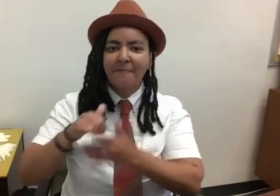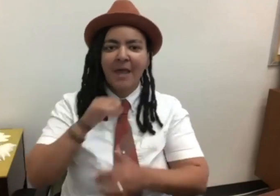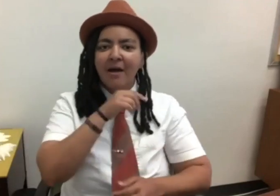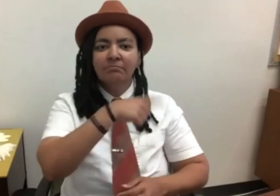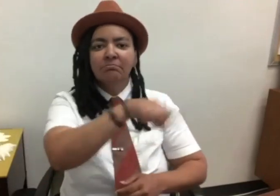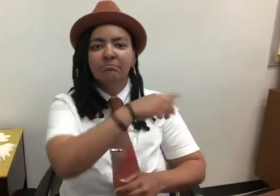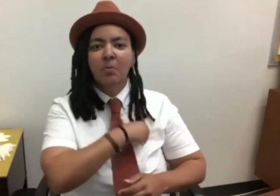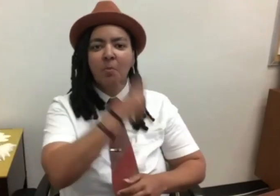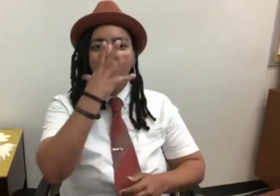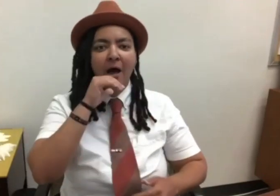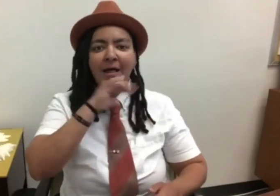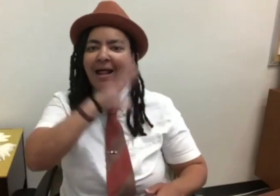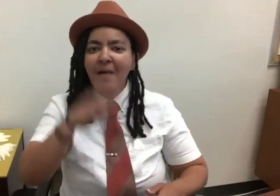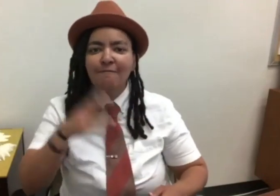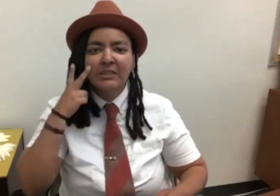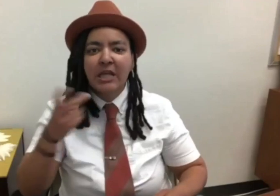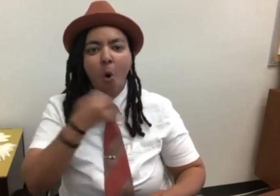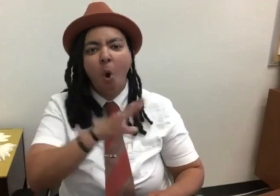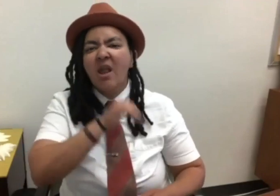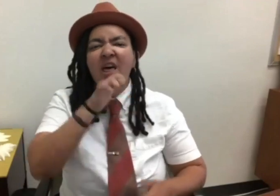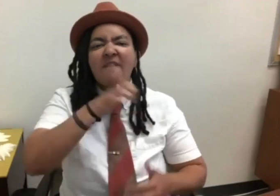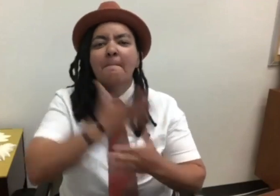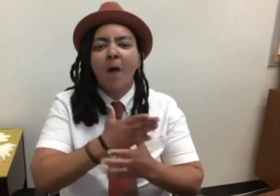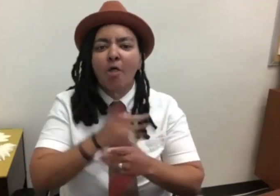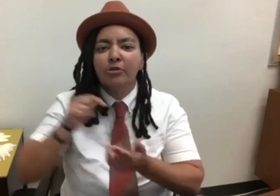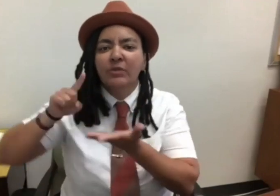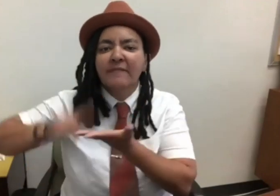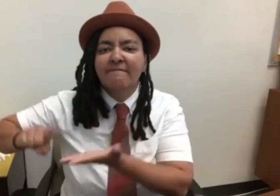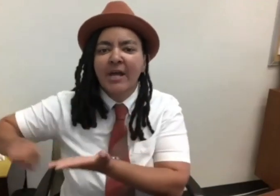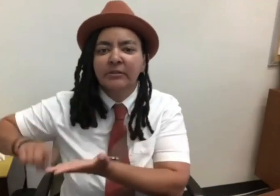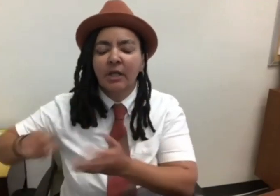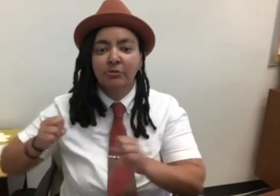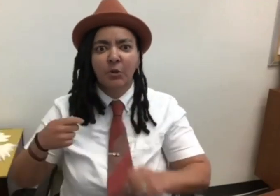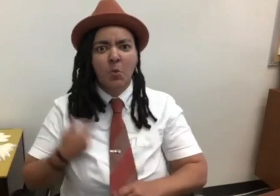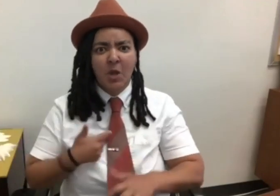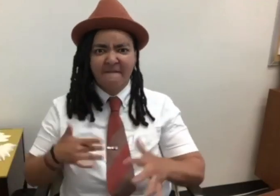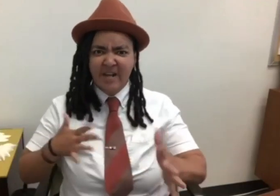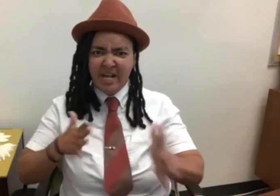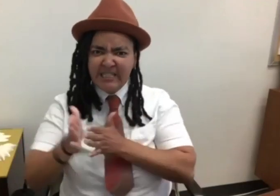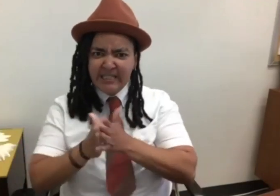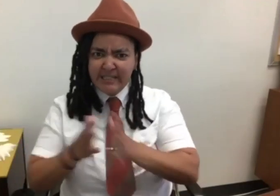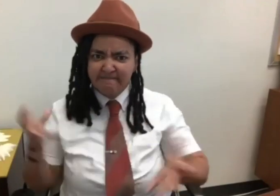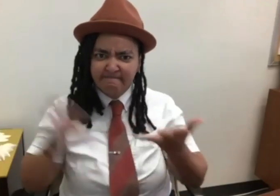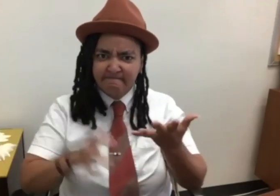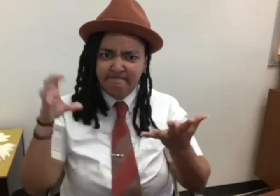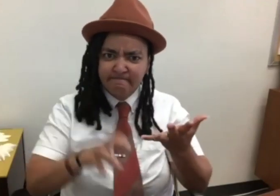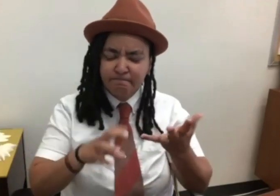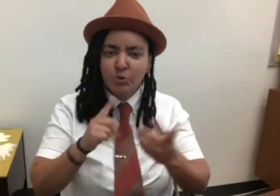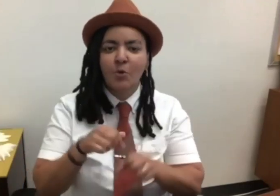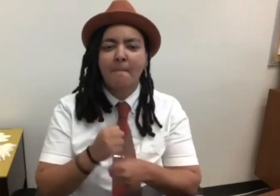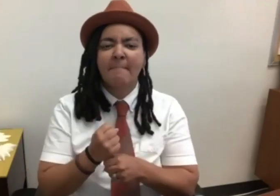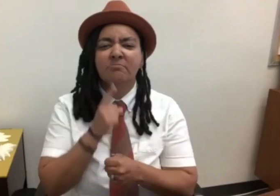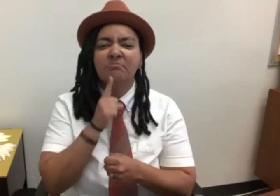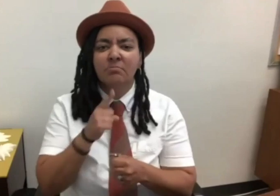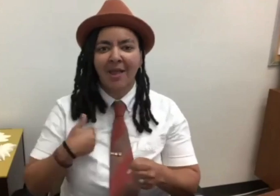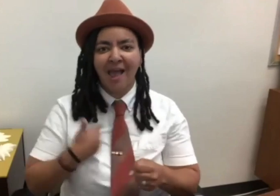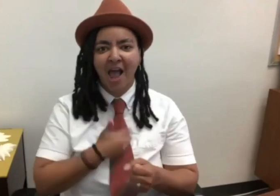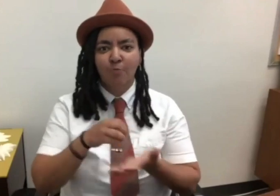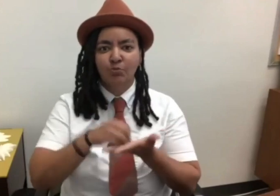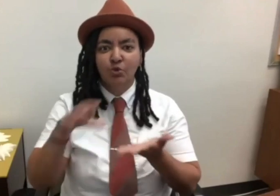terms of the lenses in our community that white people have never seen or never bothered to investigate. And